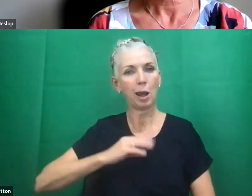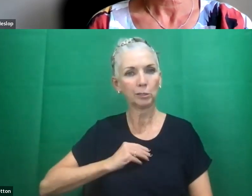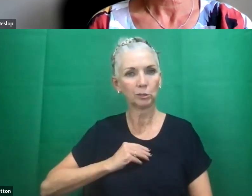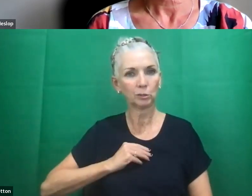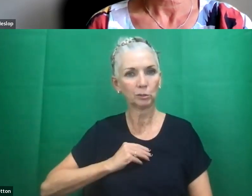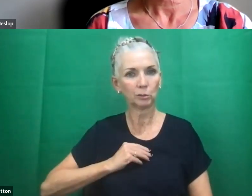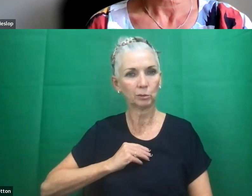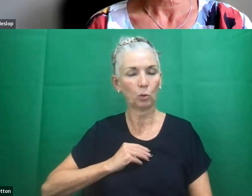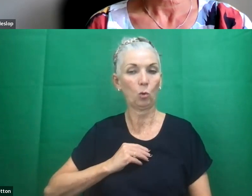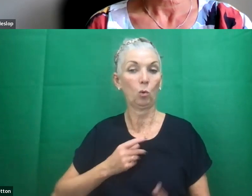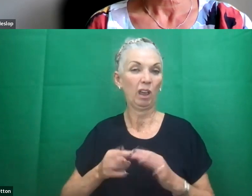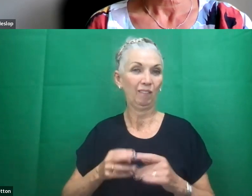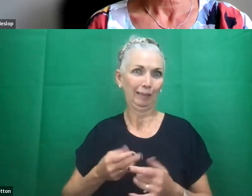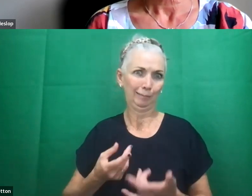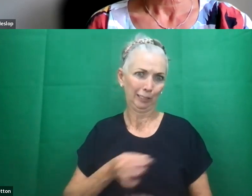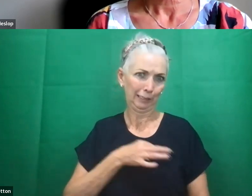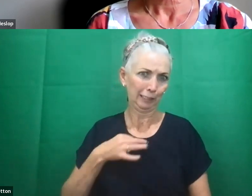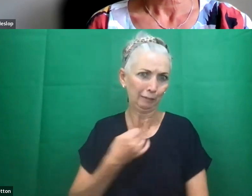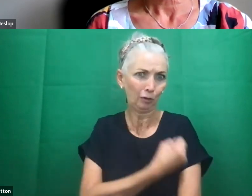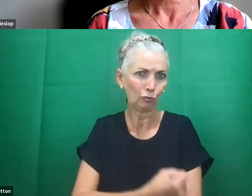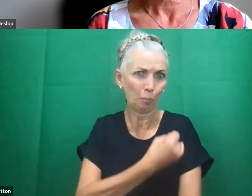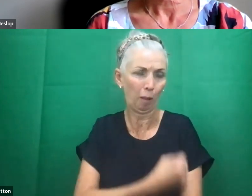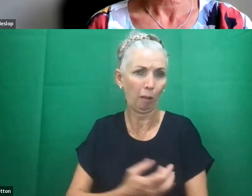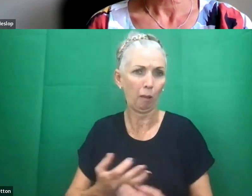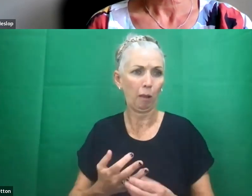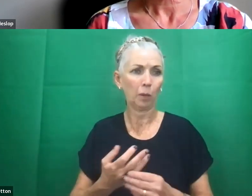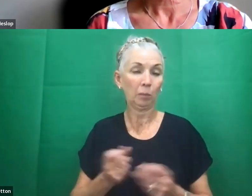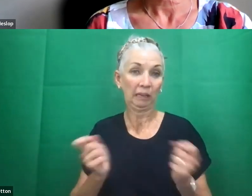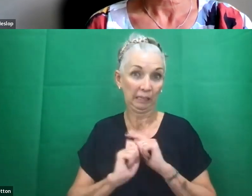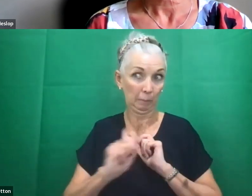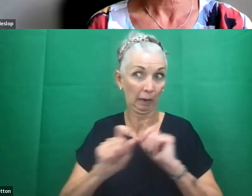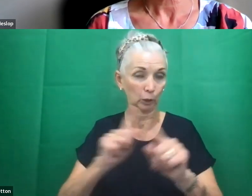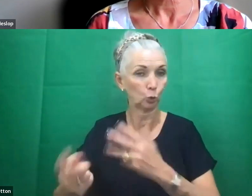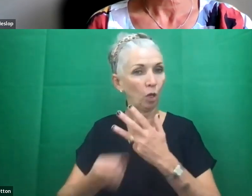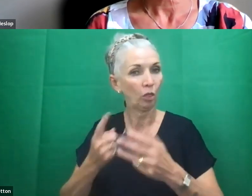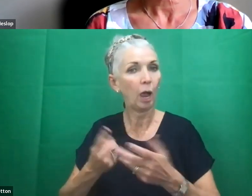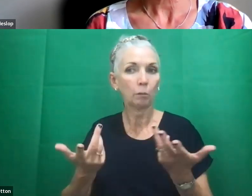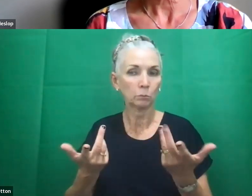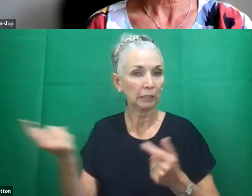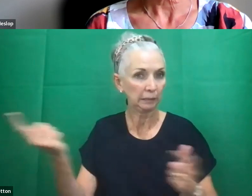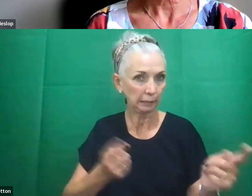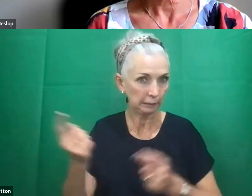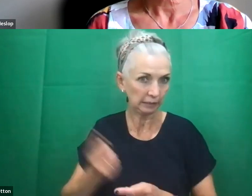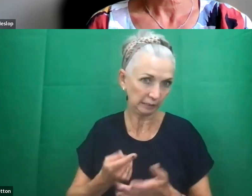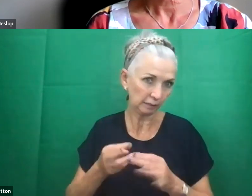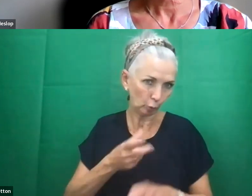clinically extremely vulnerable, we can maybe send out an email to all other attendees and just say if you if you could wear a mask, we'd appreciate it.